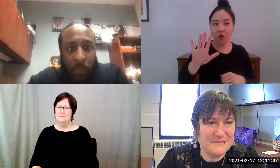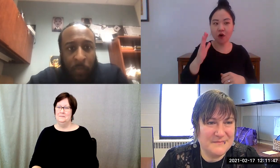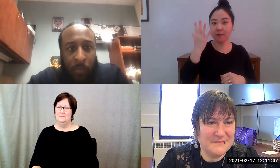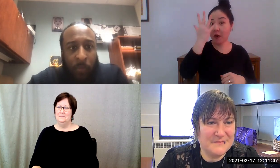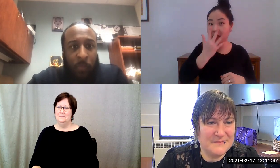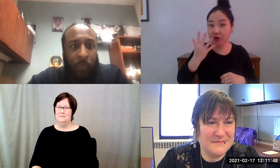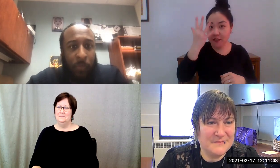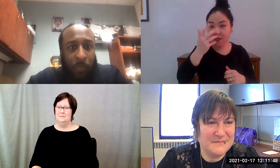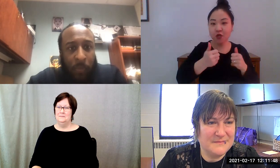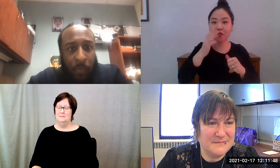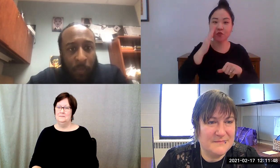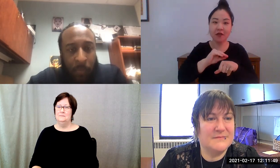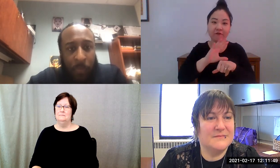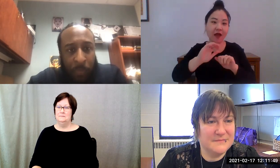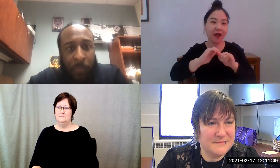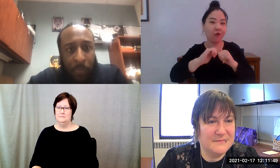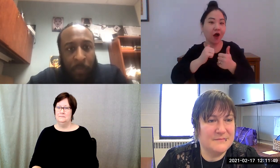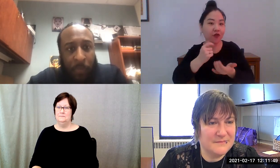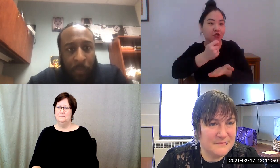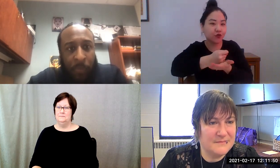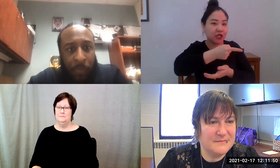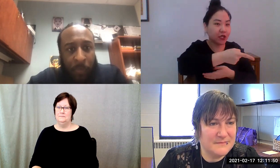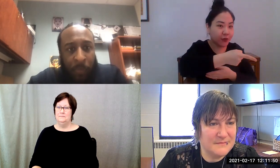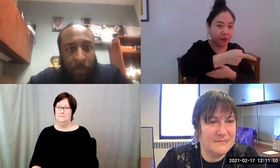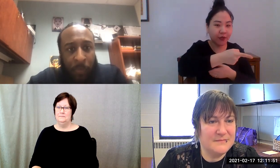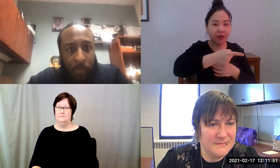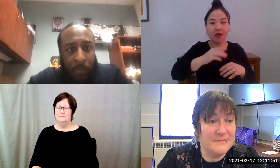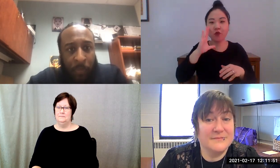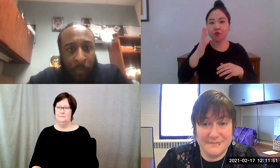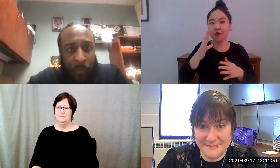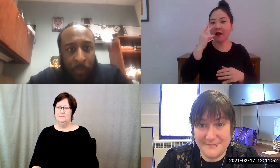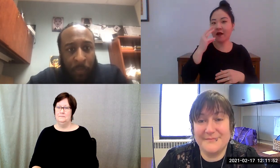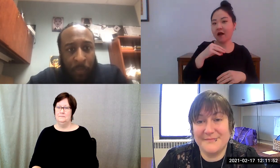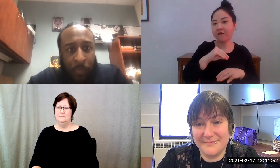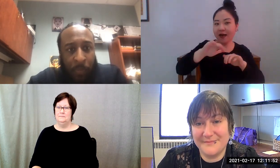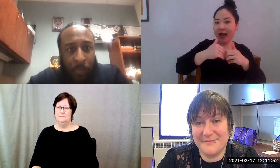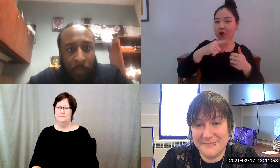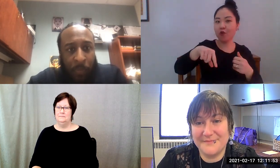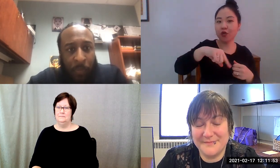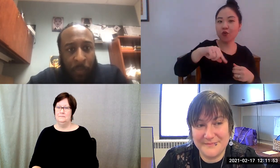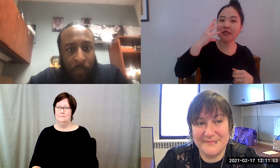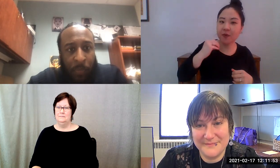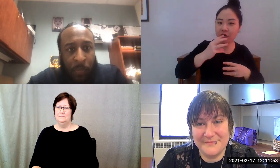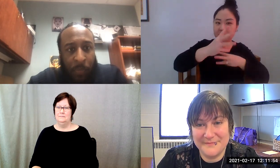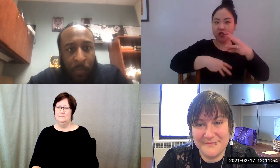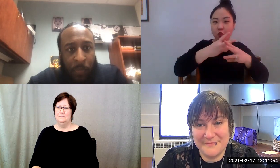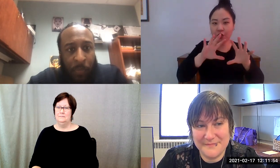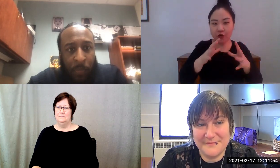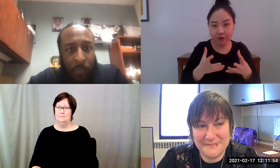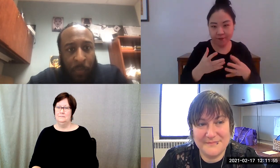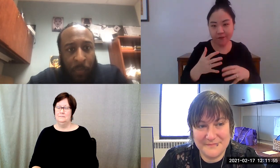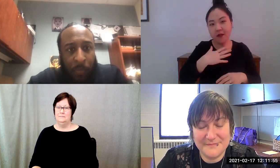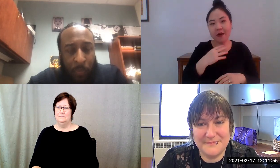dictates your appearance, which will affect how others treat you, which will affect how you experience